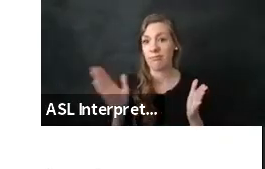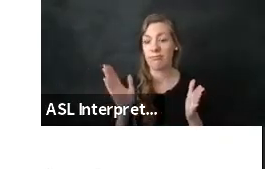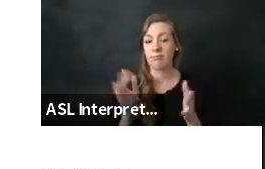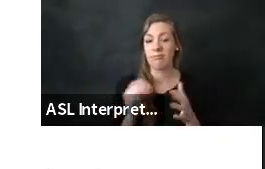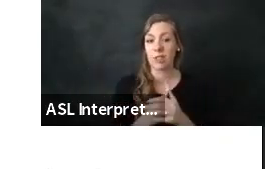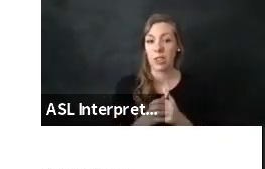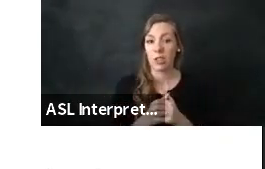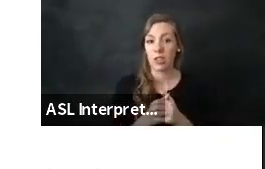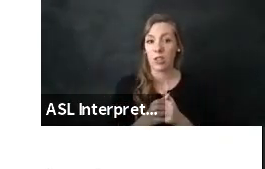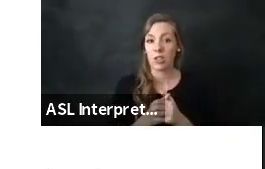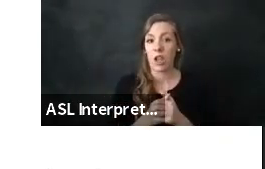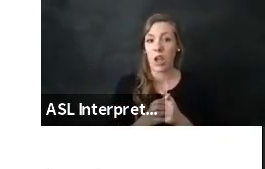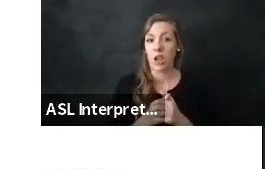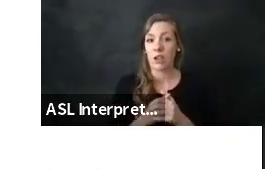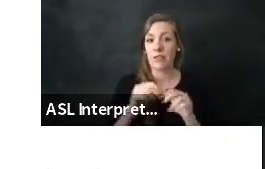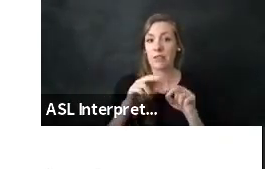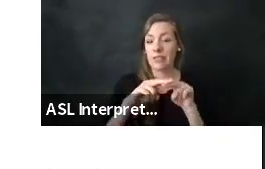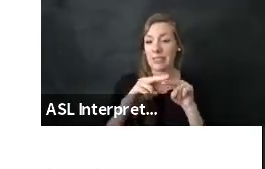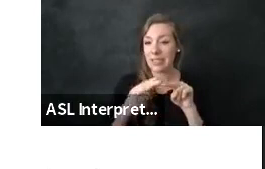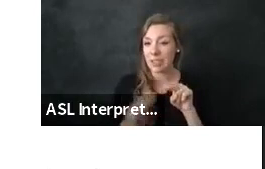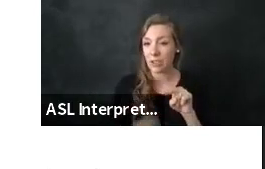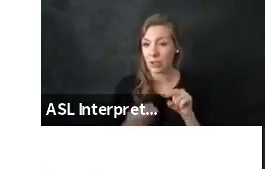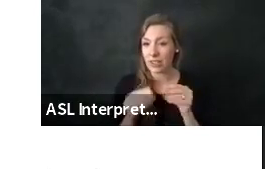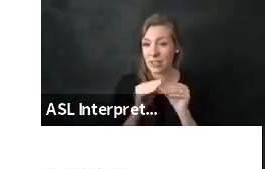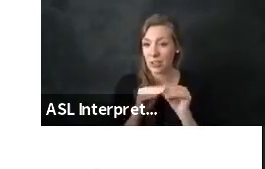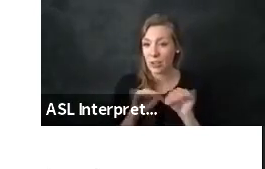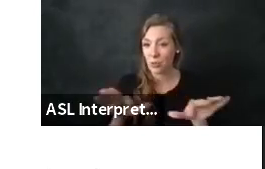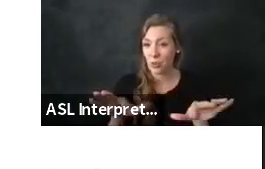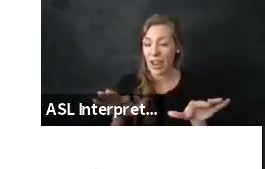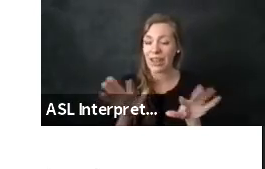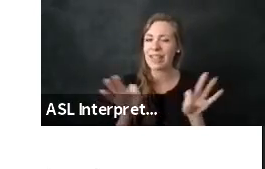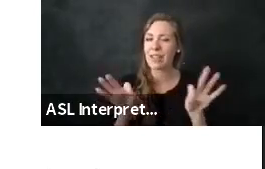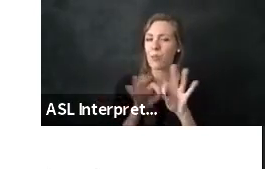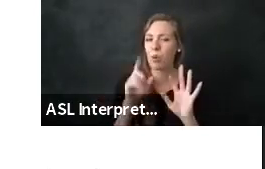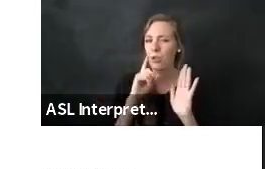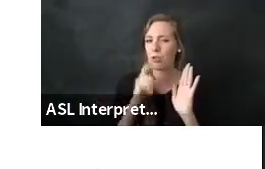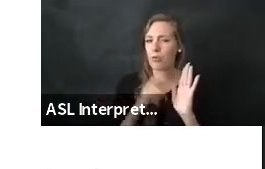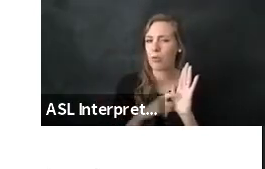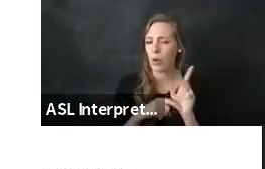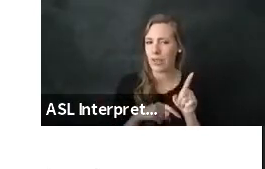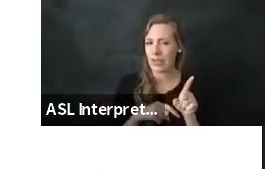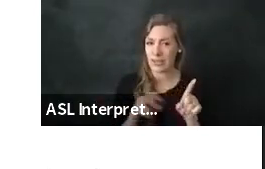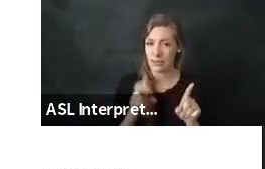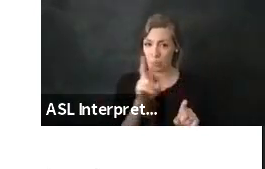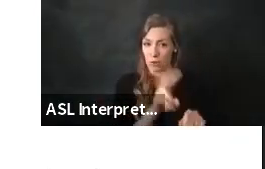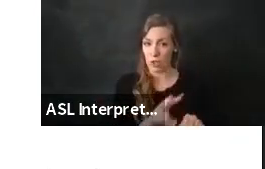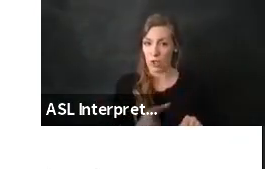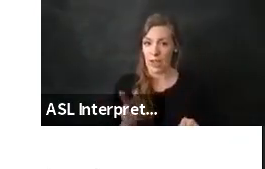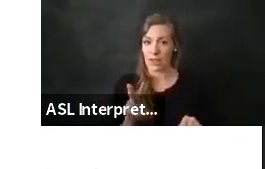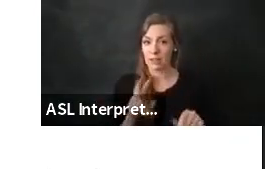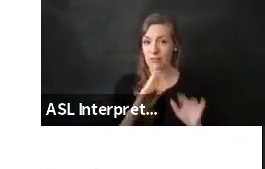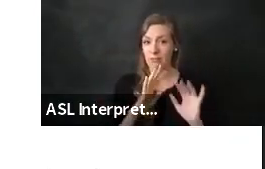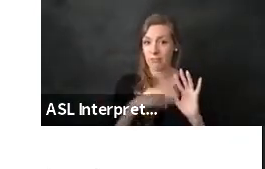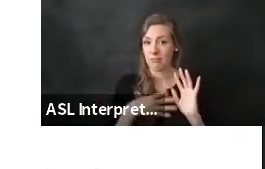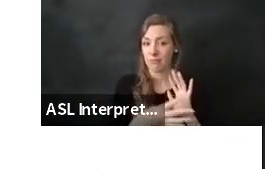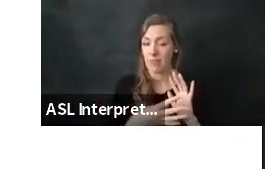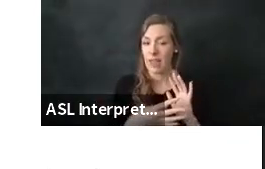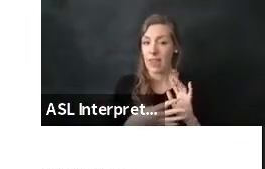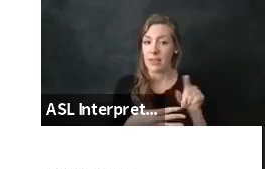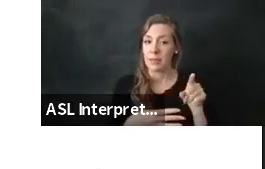in terms of decreased transmission. It is important to note, though, looking at the